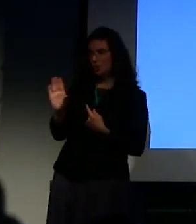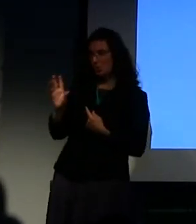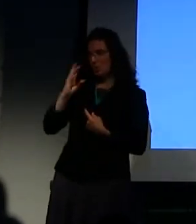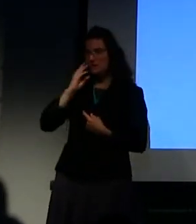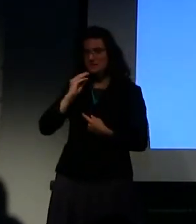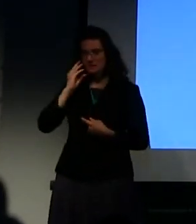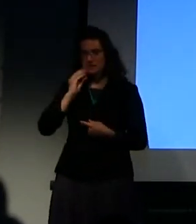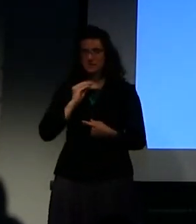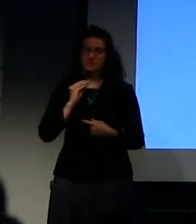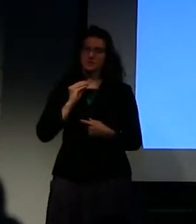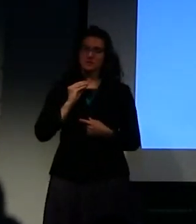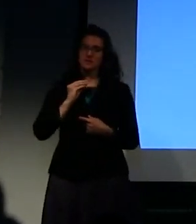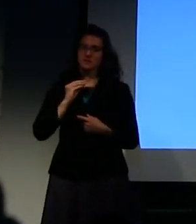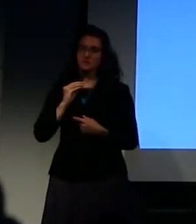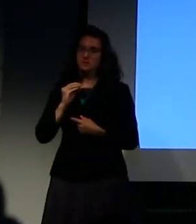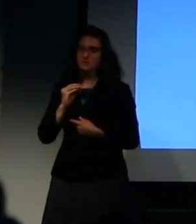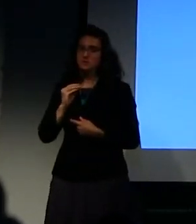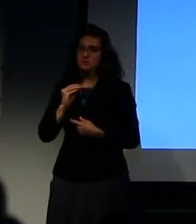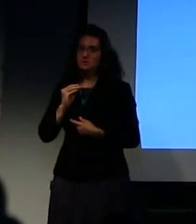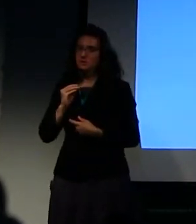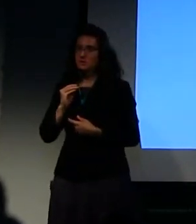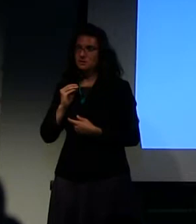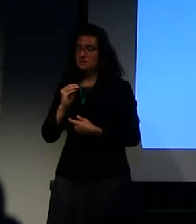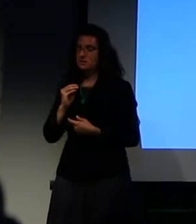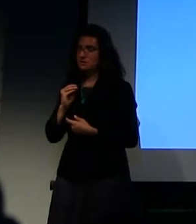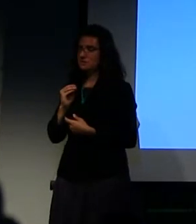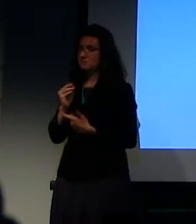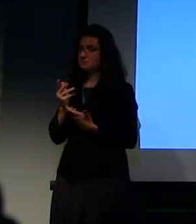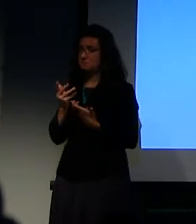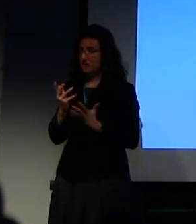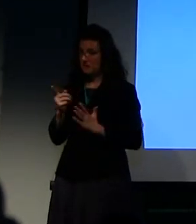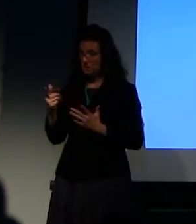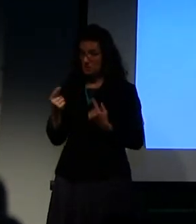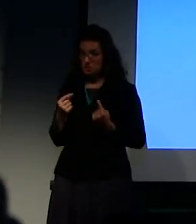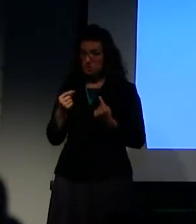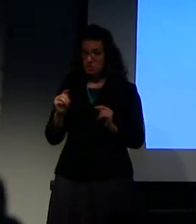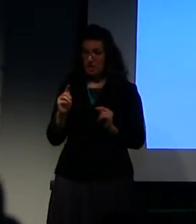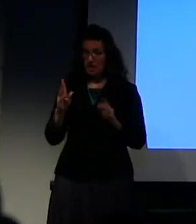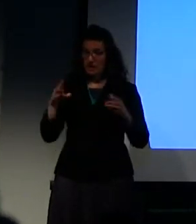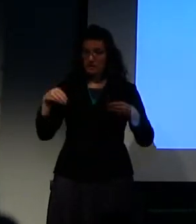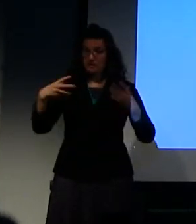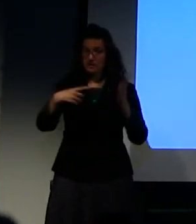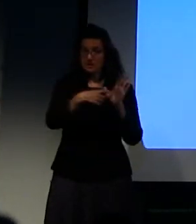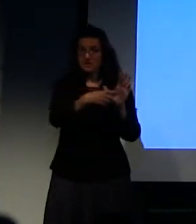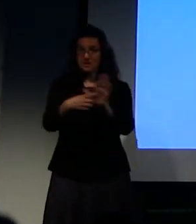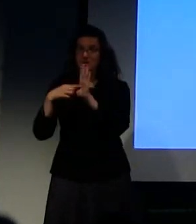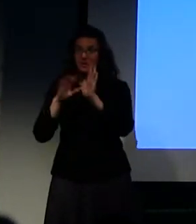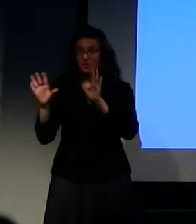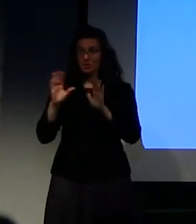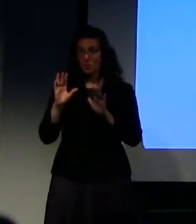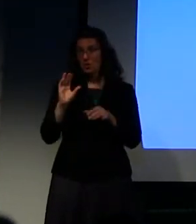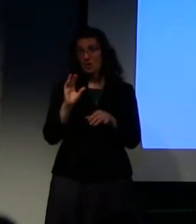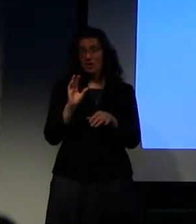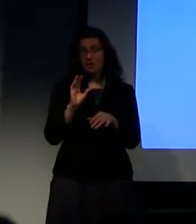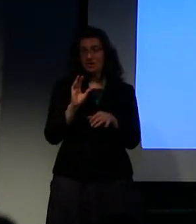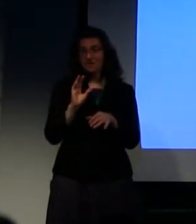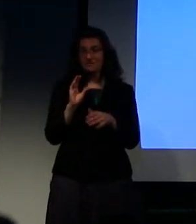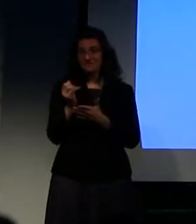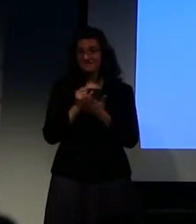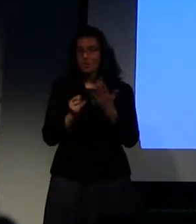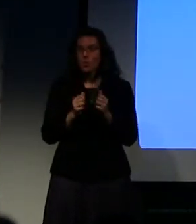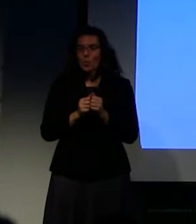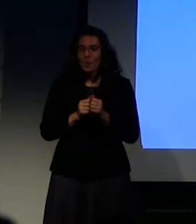like. Have you tried presenting your work without letting people know that, hey, I have this